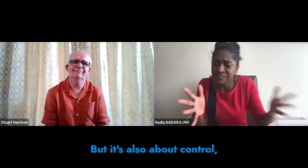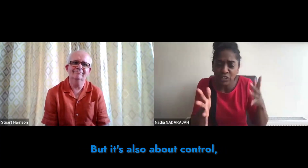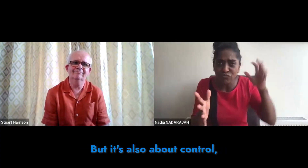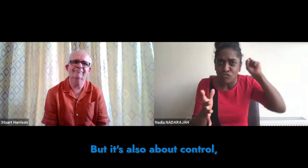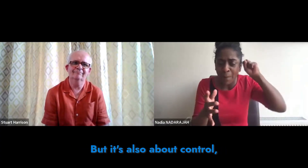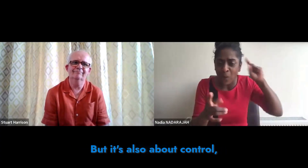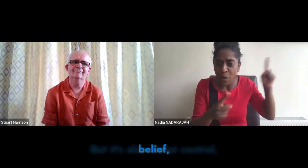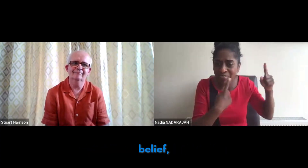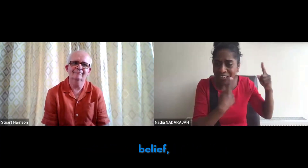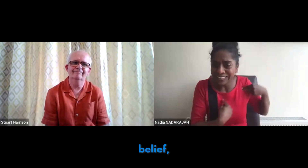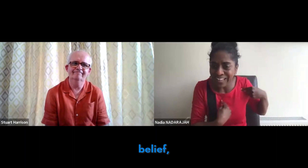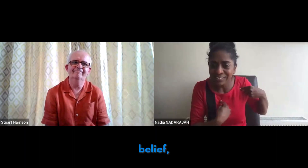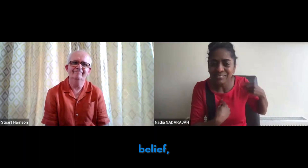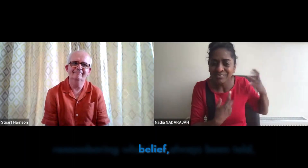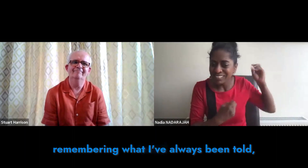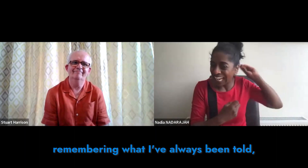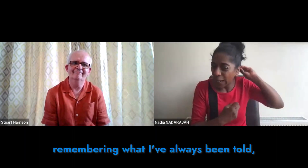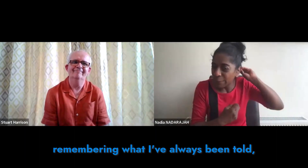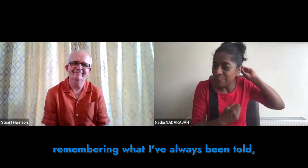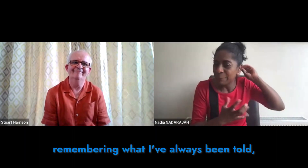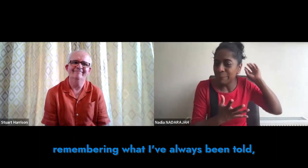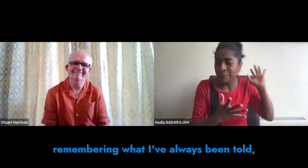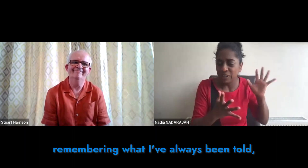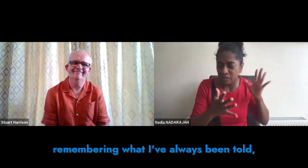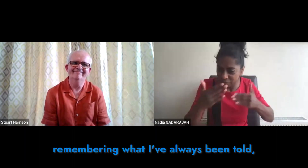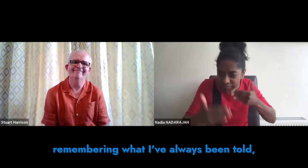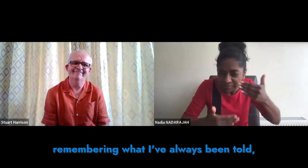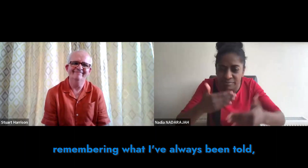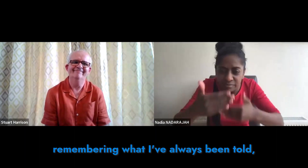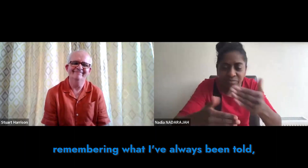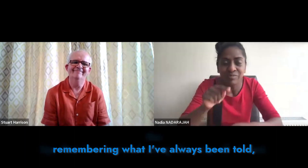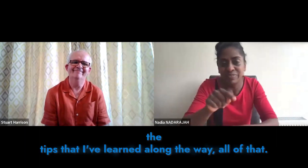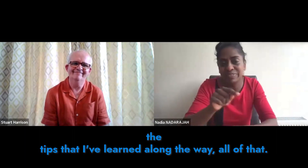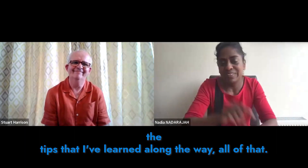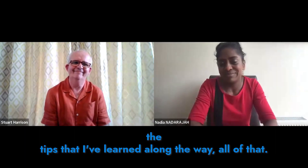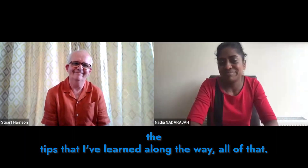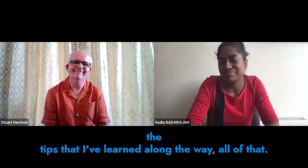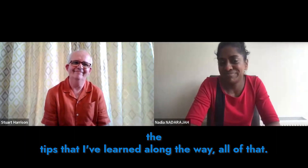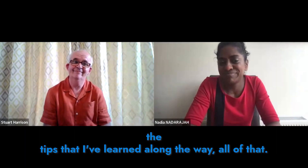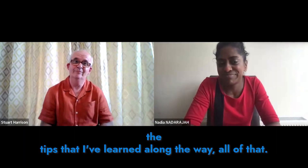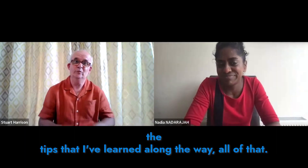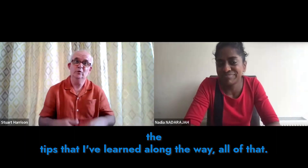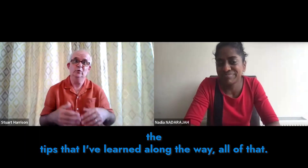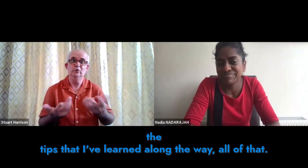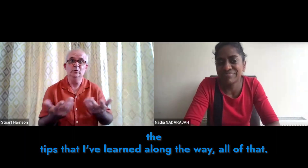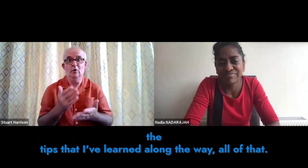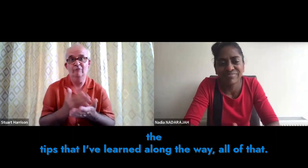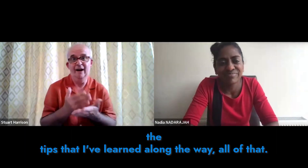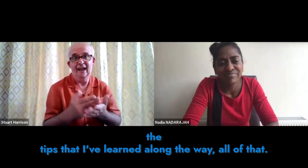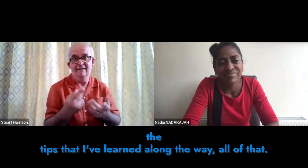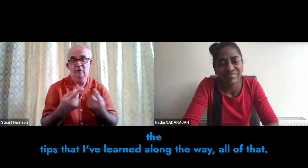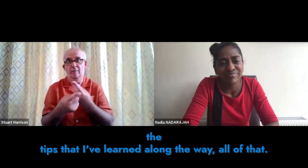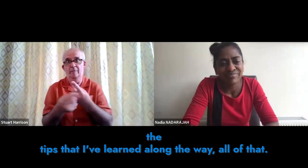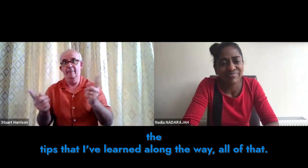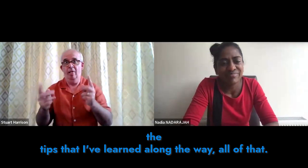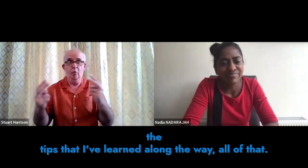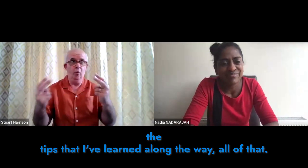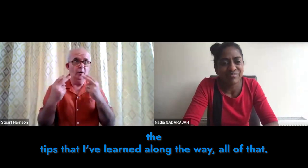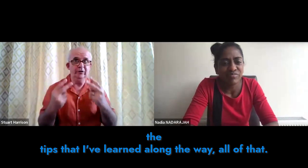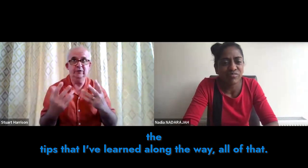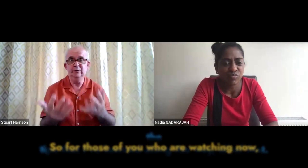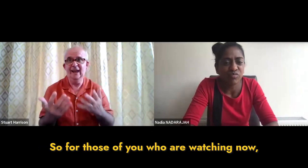about control, belief, remembering what I've always been told, the tips that I've learned along the way, all of